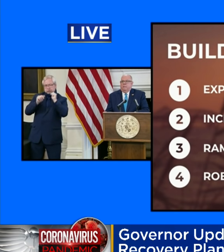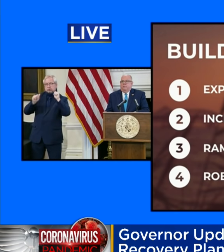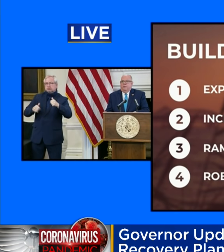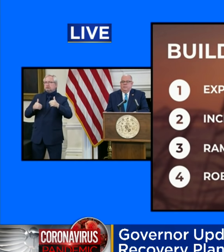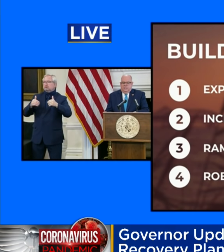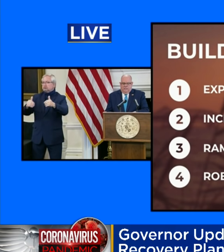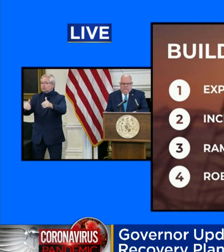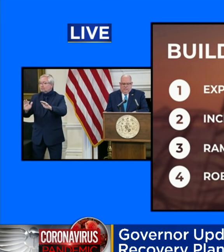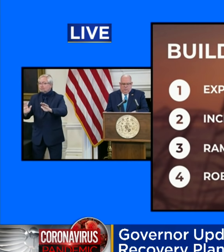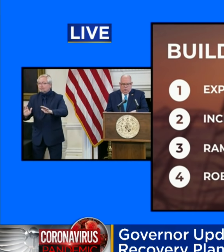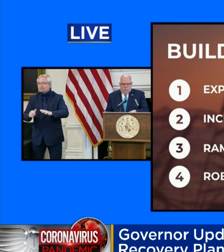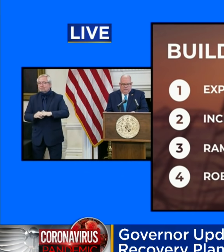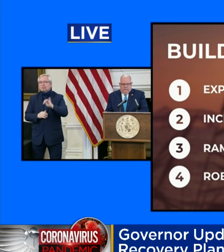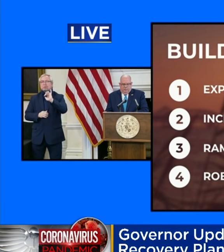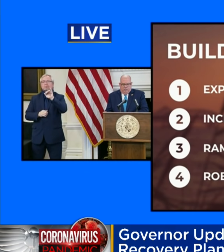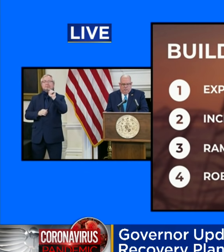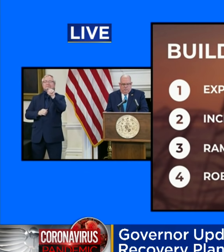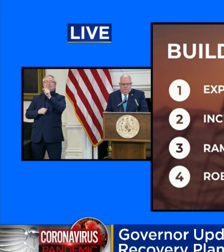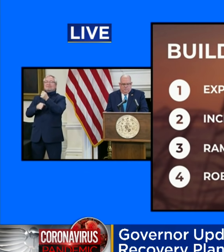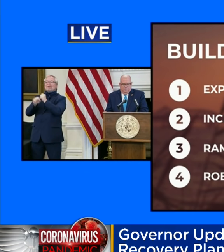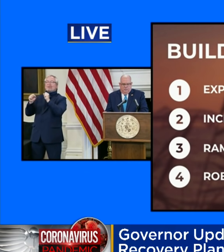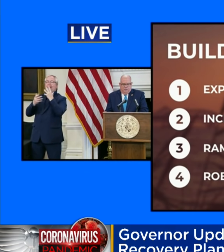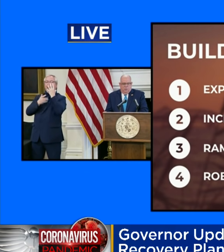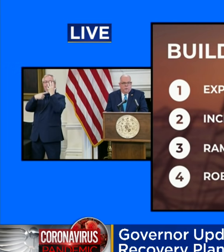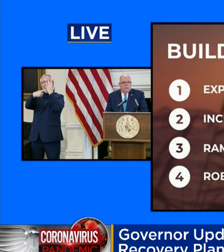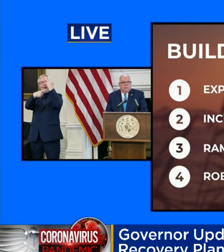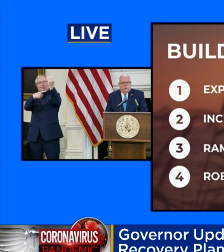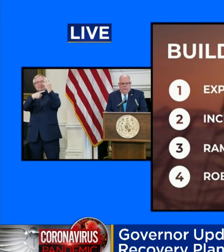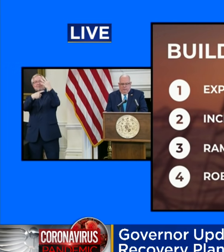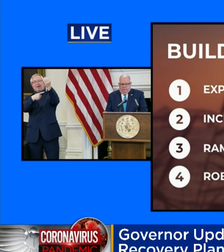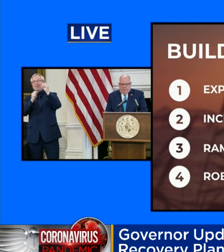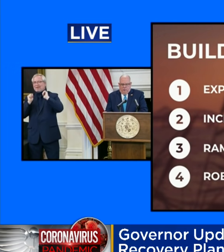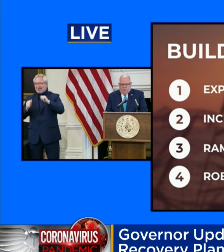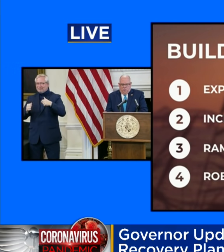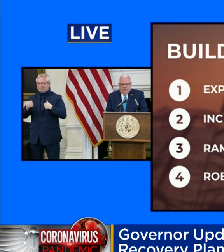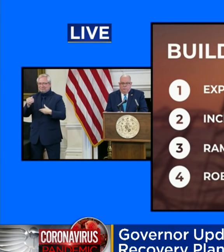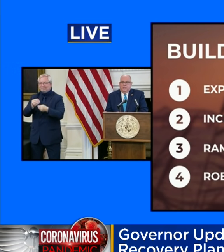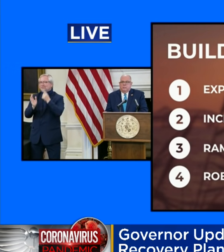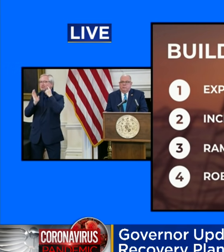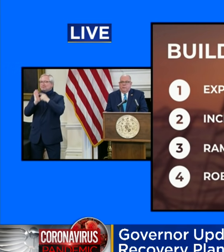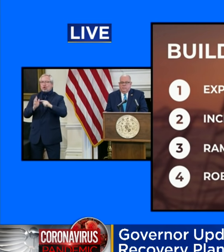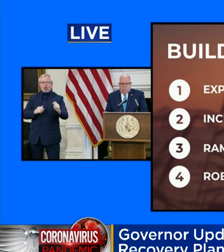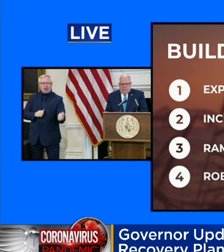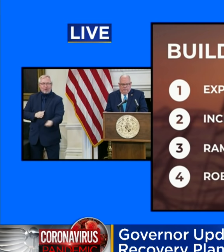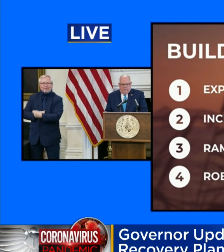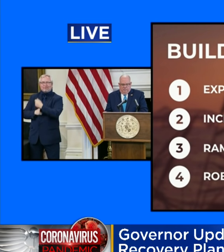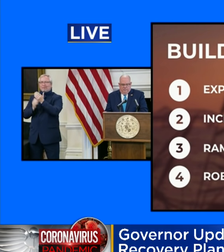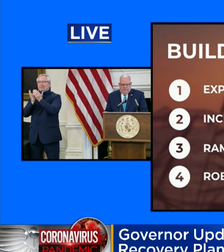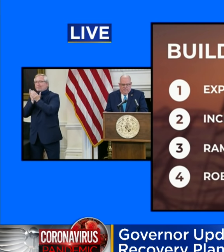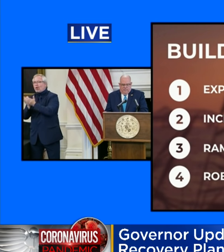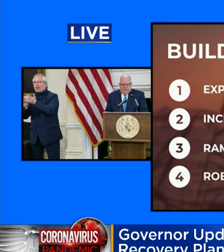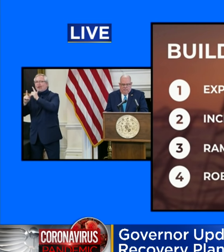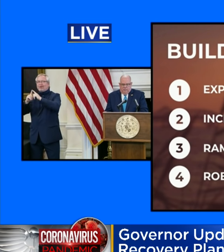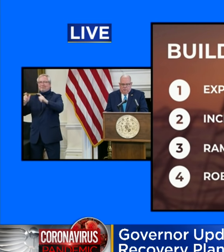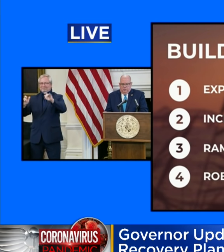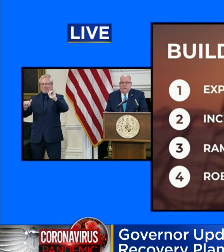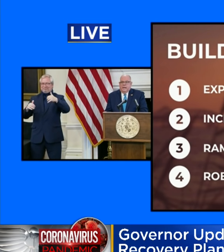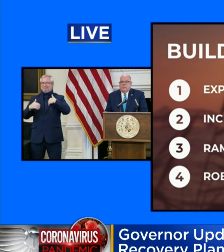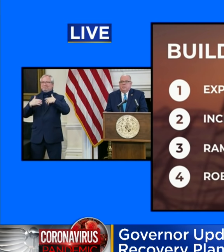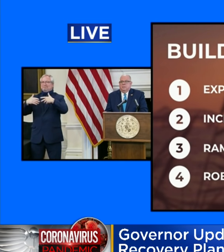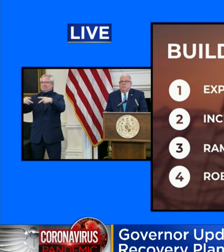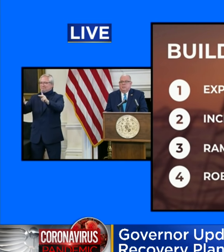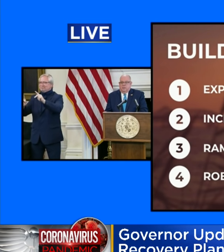of safe outdoor activities. We also gave local governments the flexibility to take